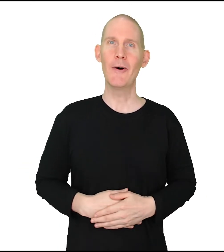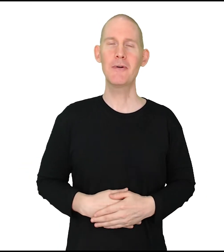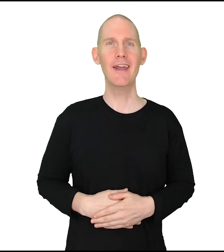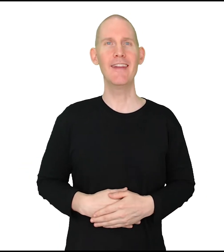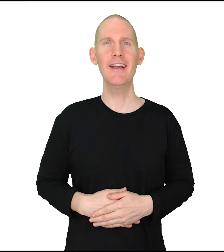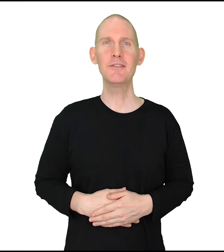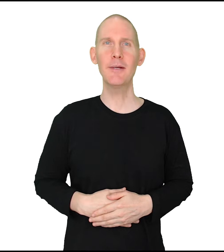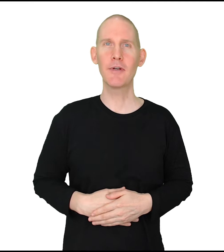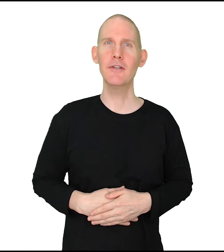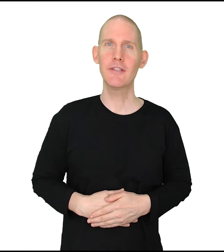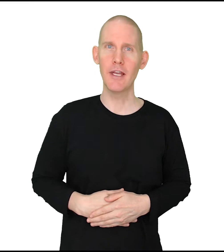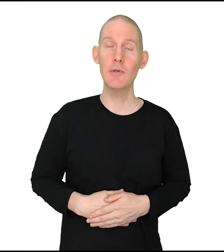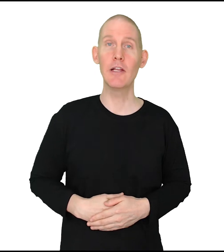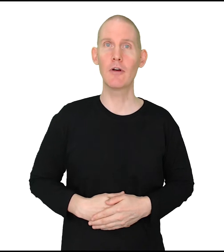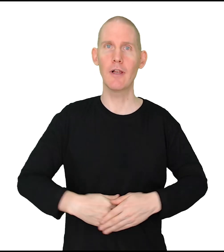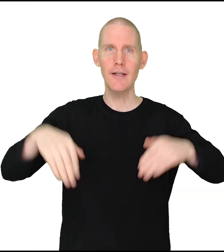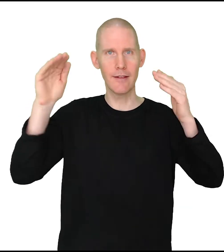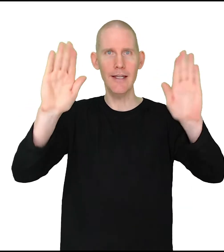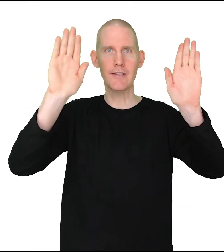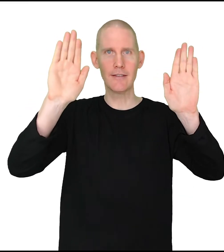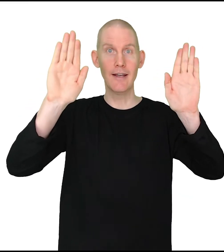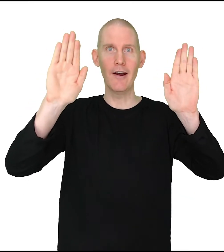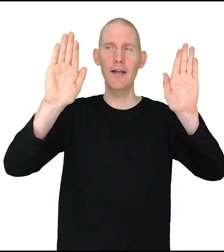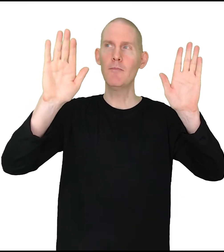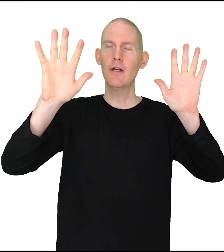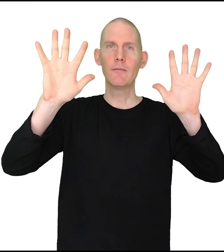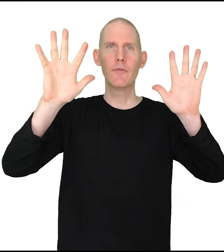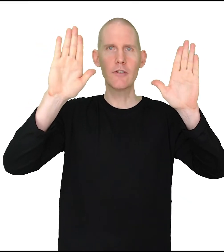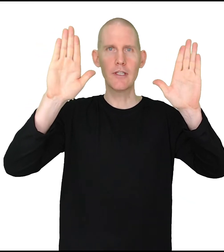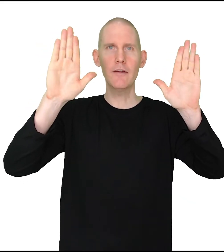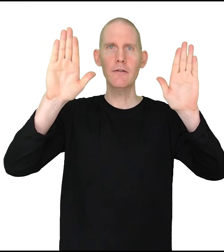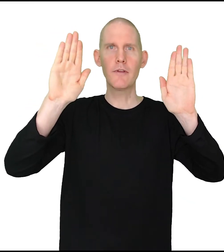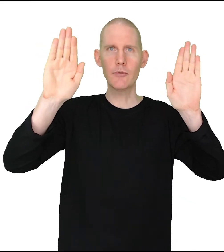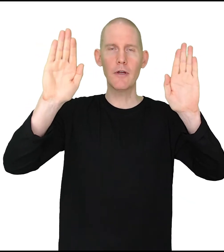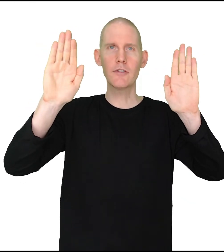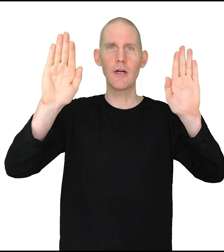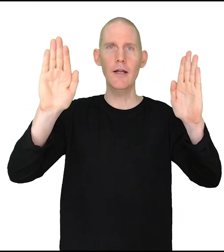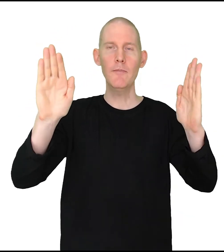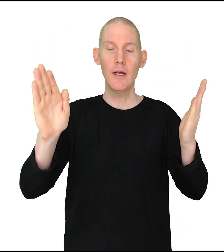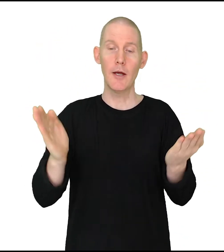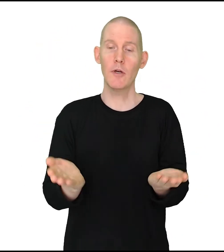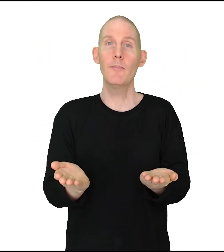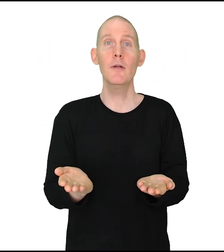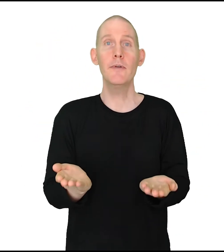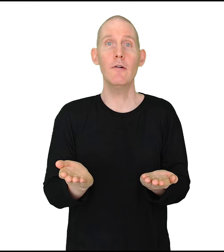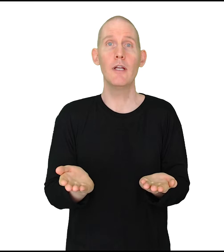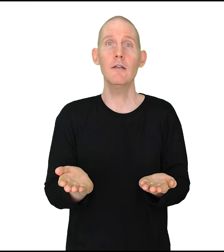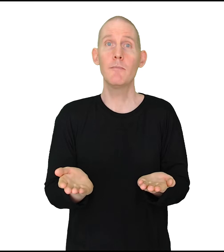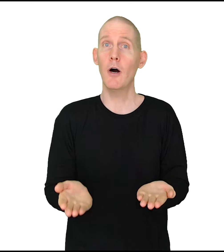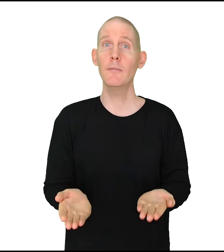Okay, the hand shapes are the same and they look like this. All right, fingers together, thumbs alongside. Now we're going to put them down here, palms